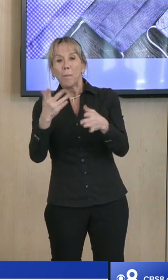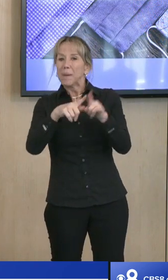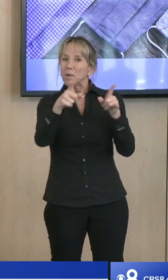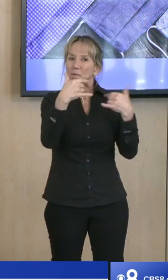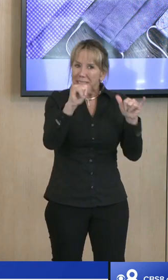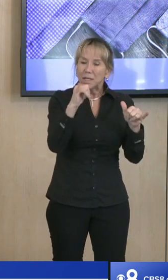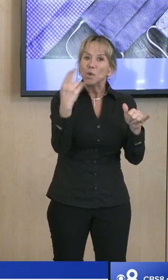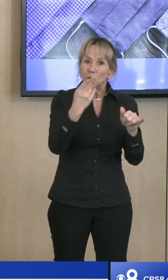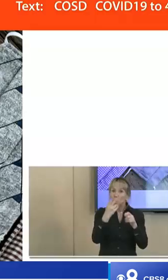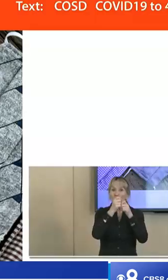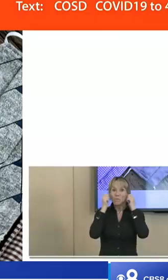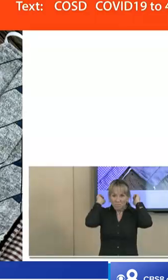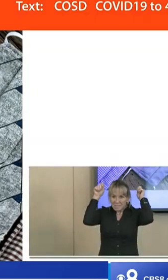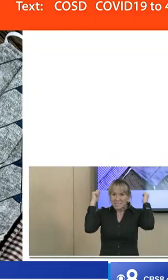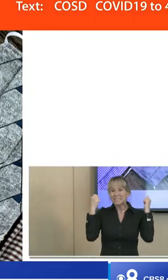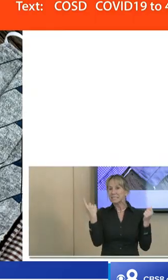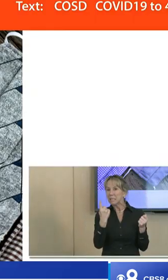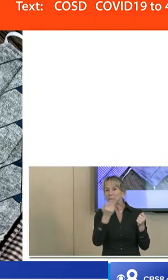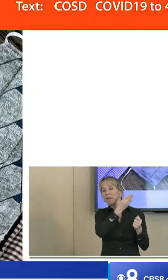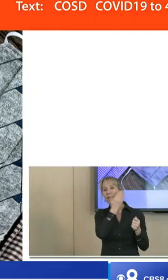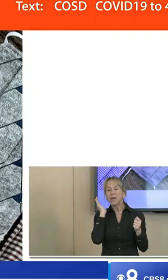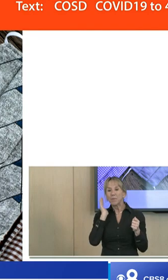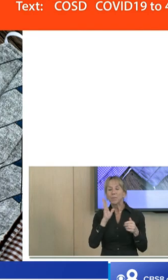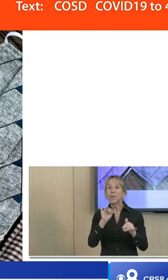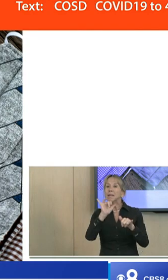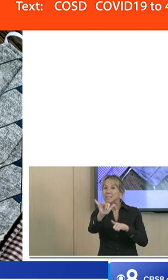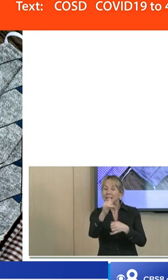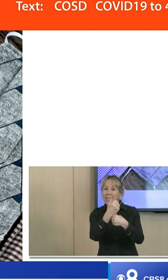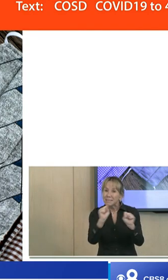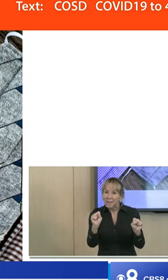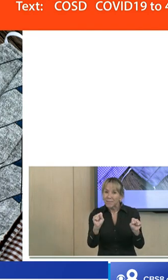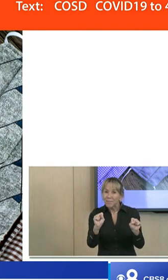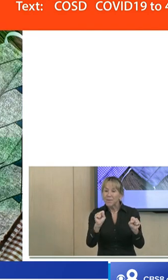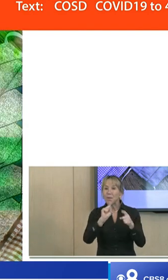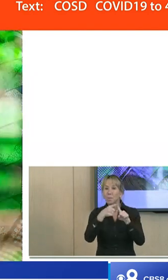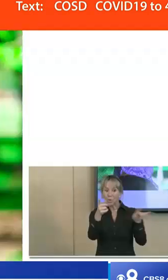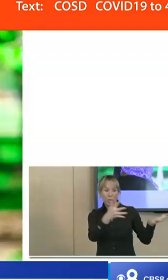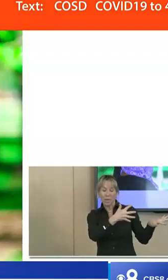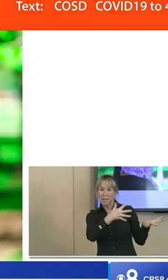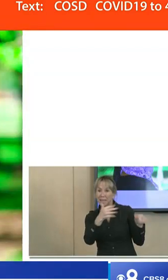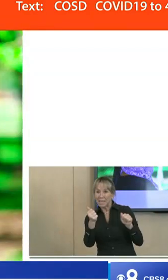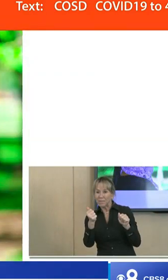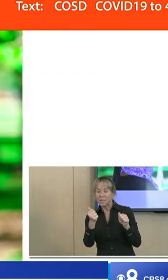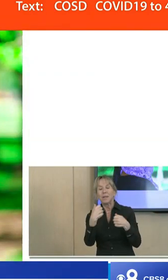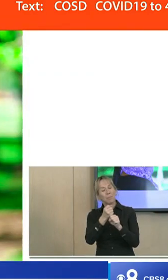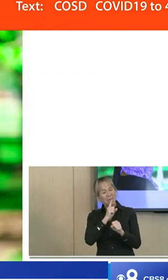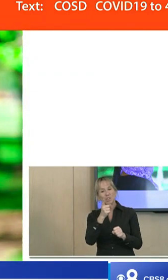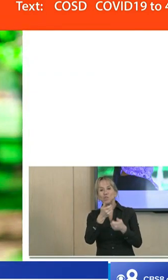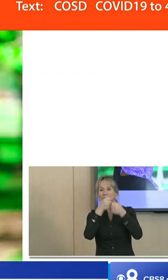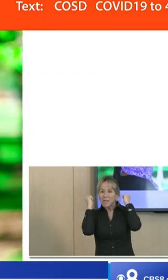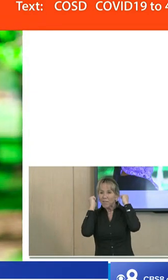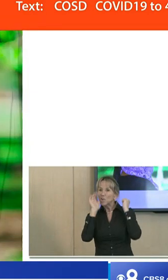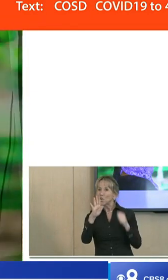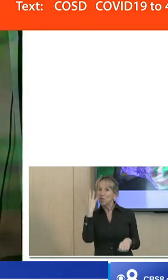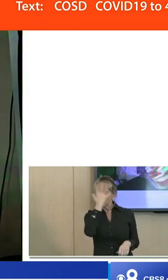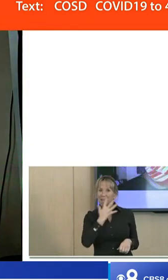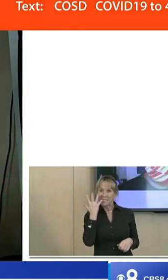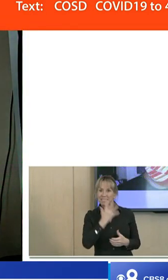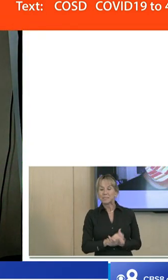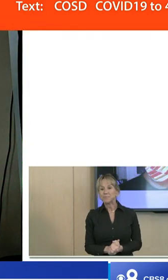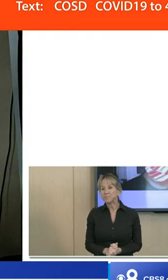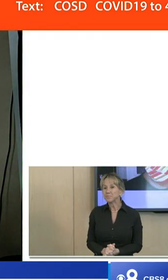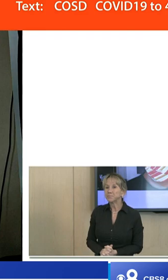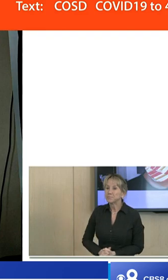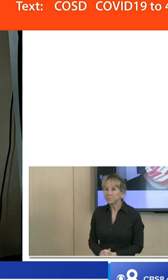just summarize it by saying, stay safe, and when you leave your place, cover your face. I'll turn it back to the